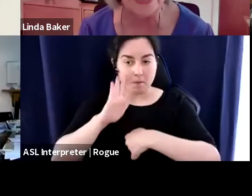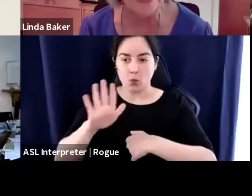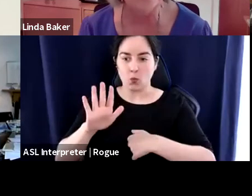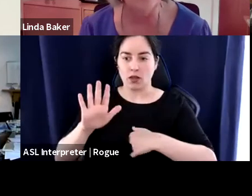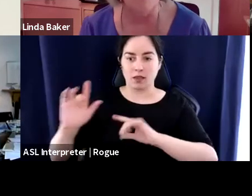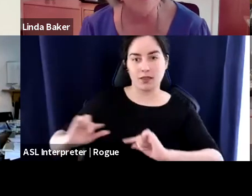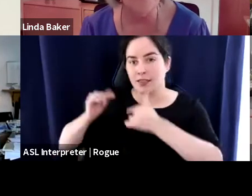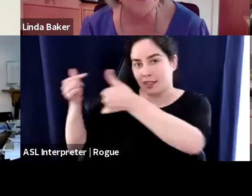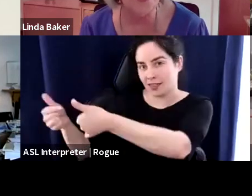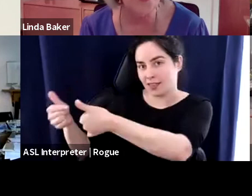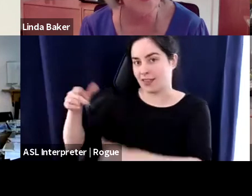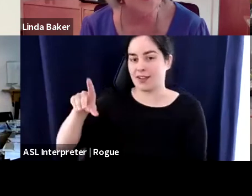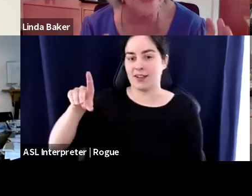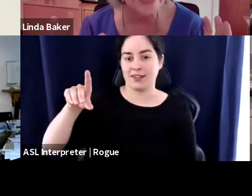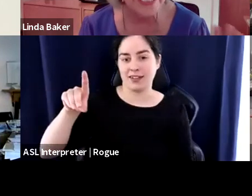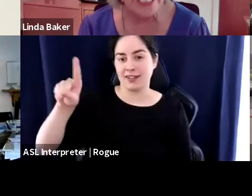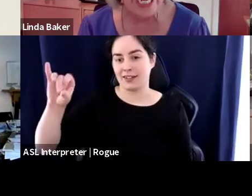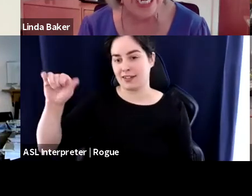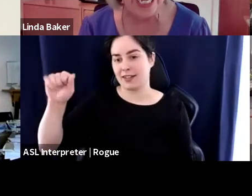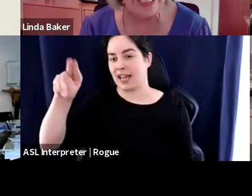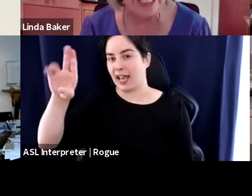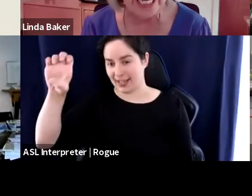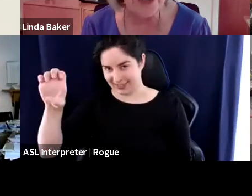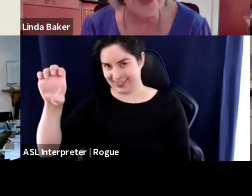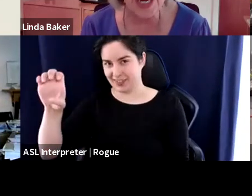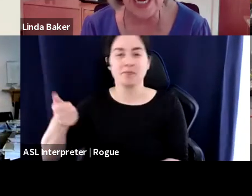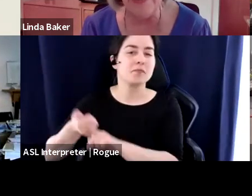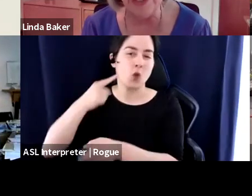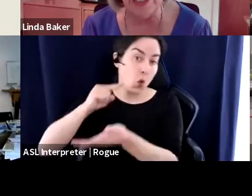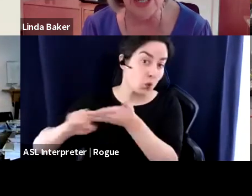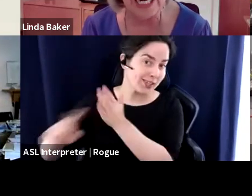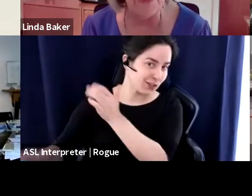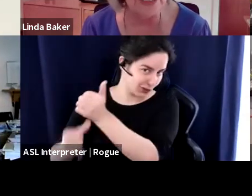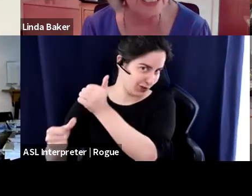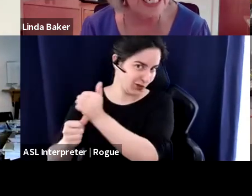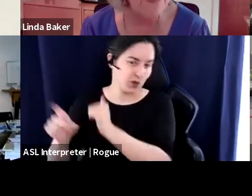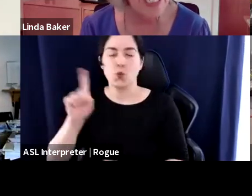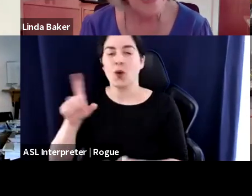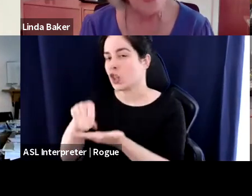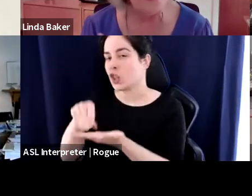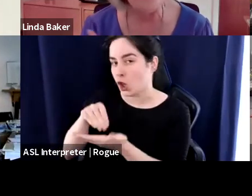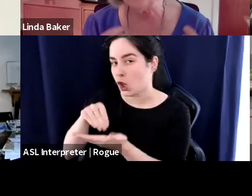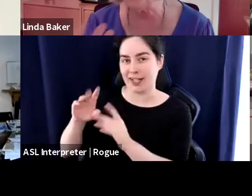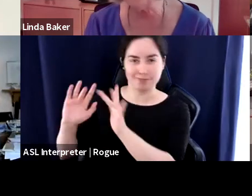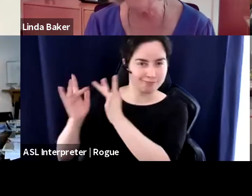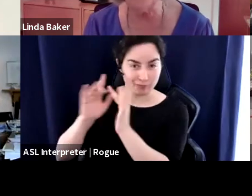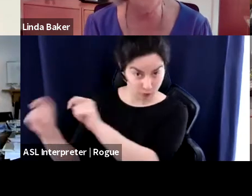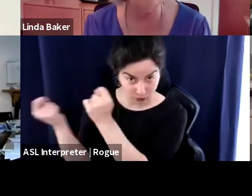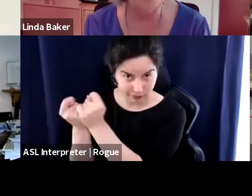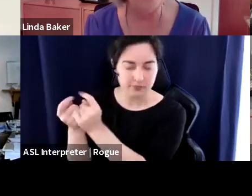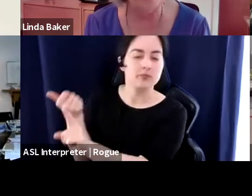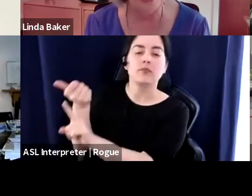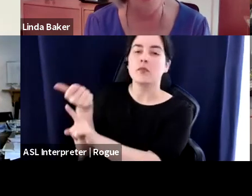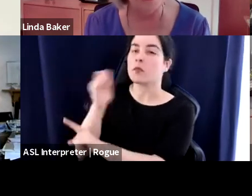colleague, Diane Lalonde, a research associate at the center and with the Learning Network team. And she's going